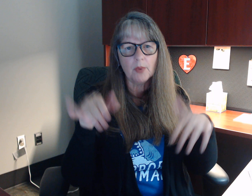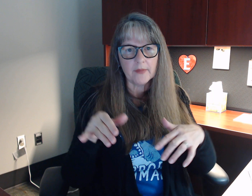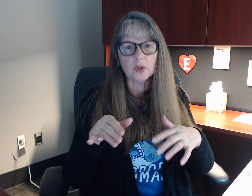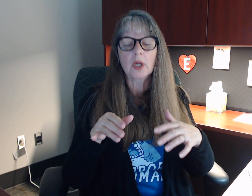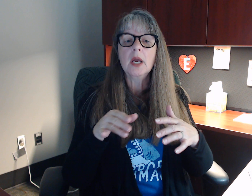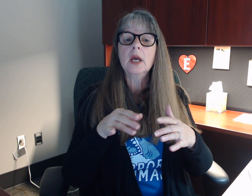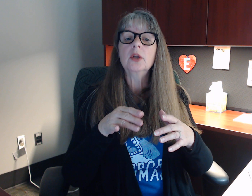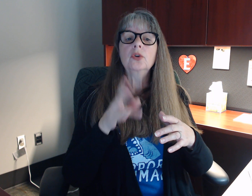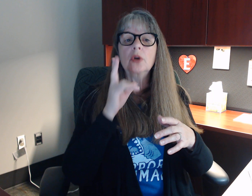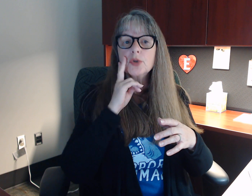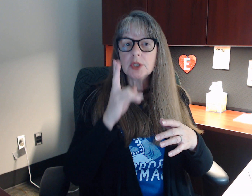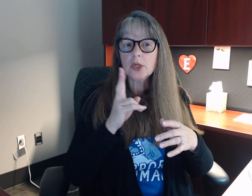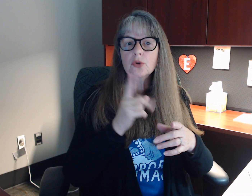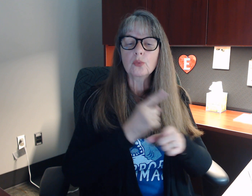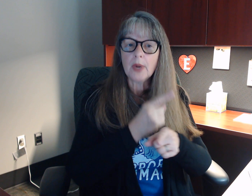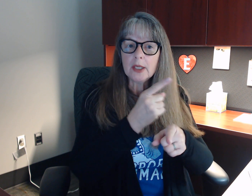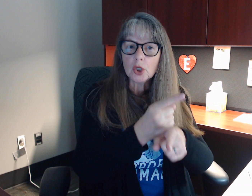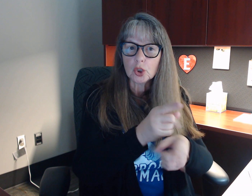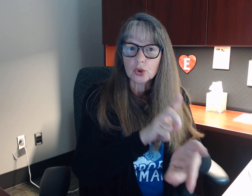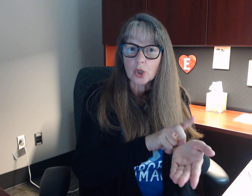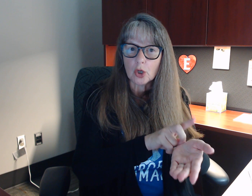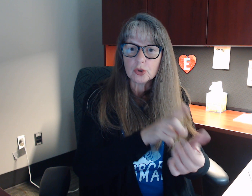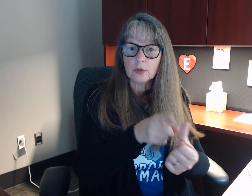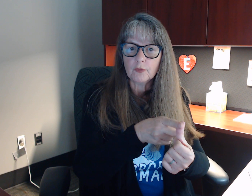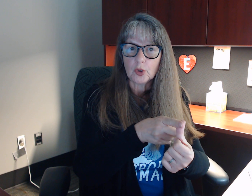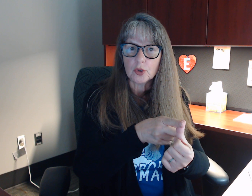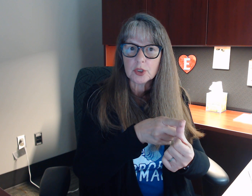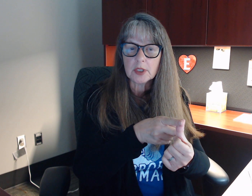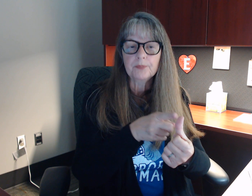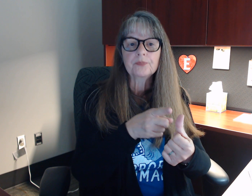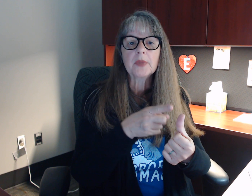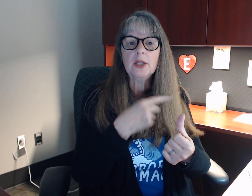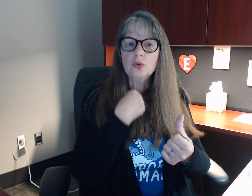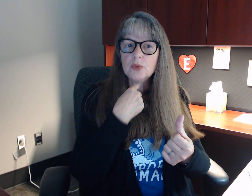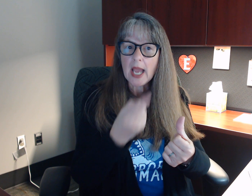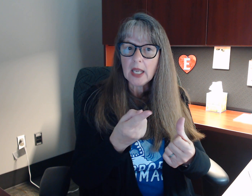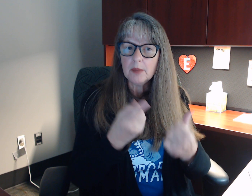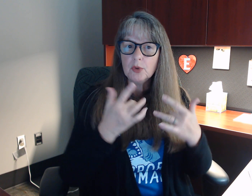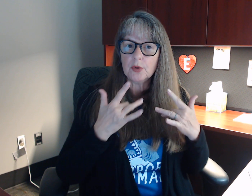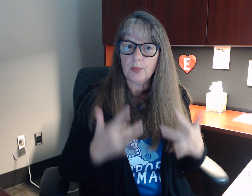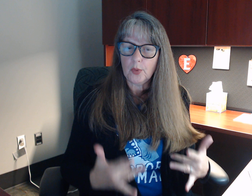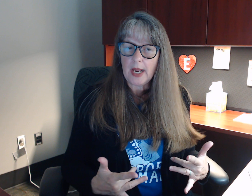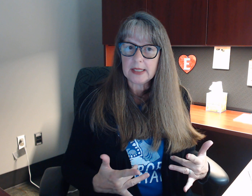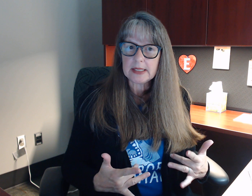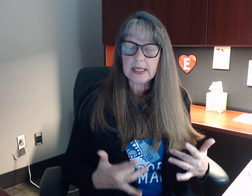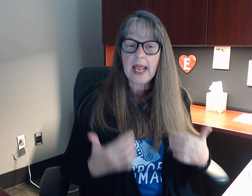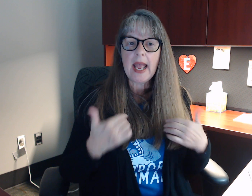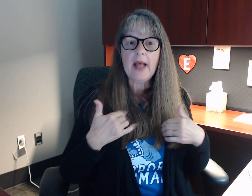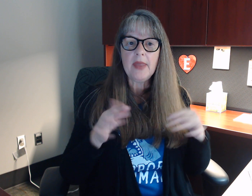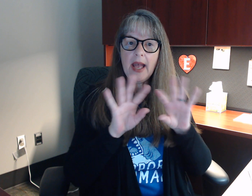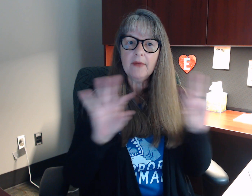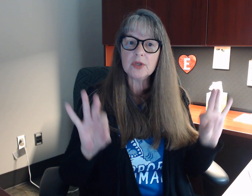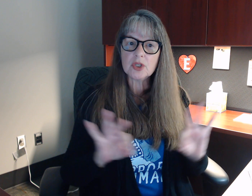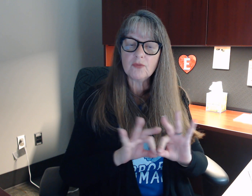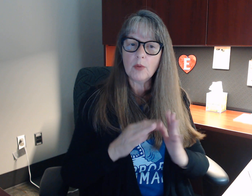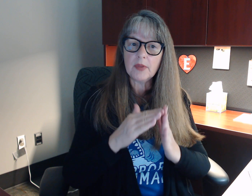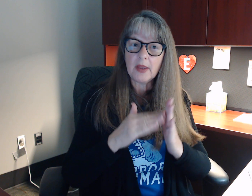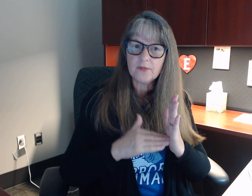whatever. You go see your regular doctor first, and you tell them you're depressed, and they have this form that they fill